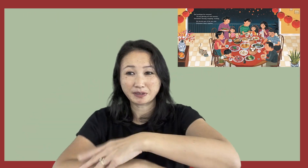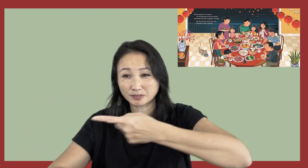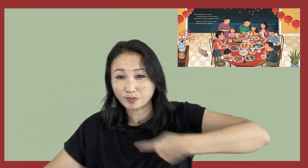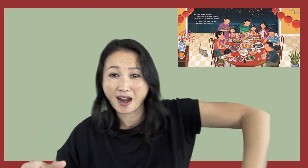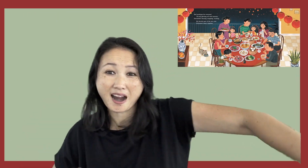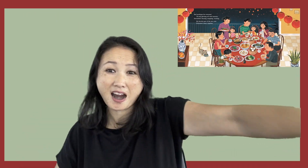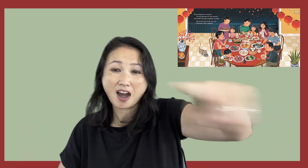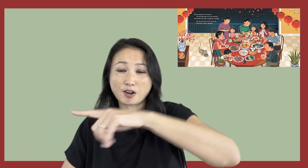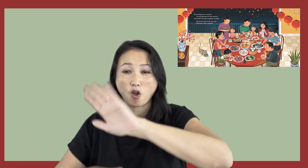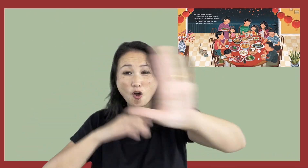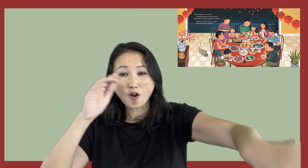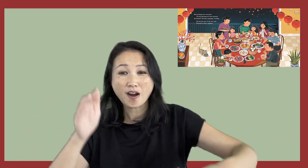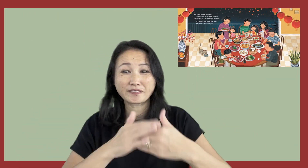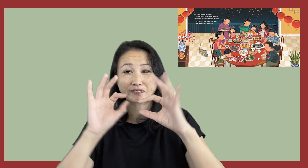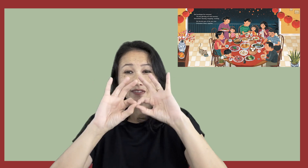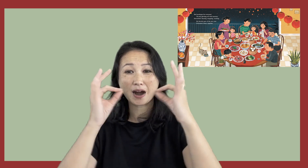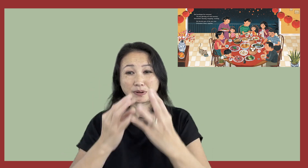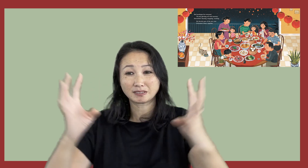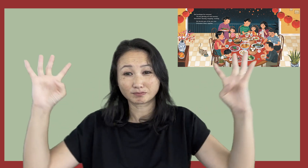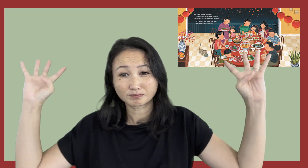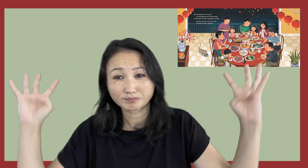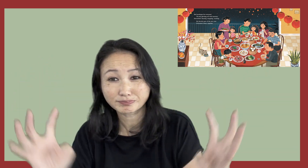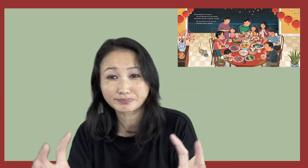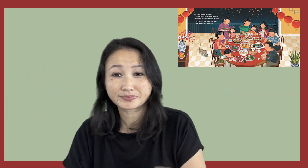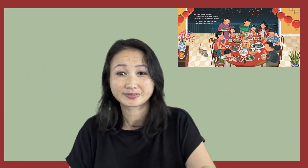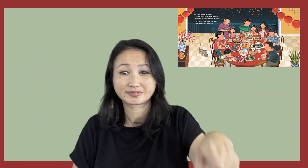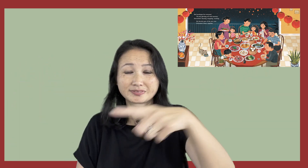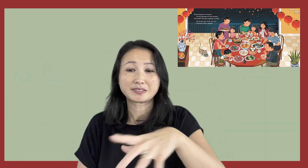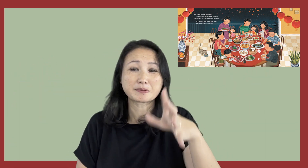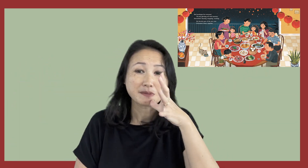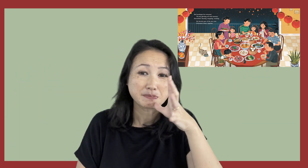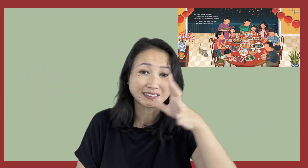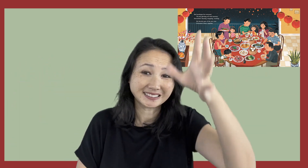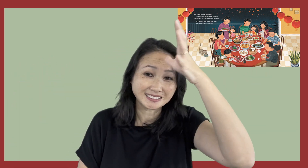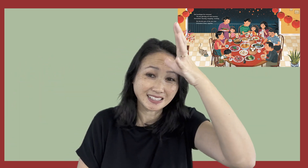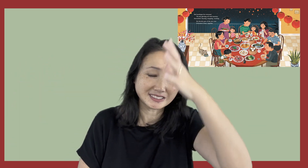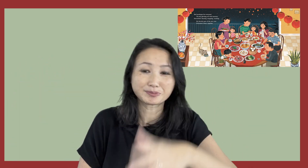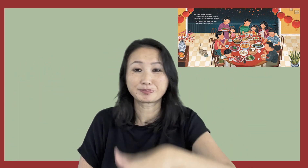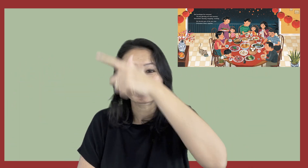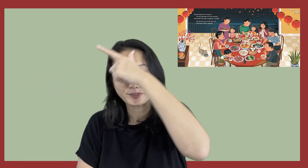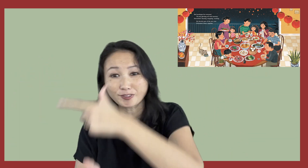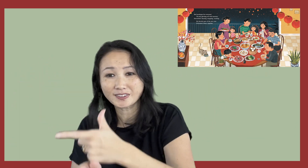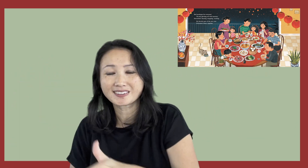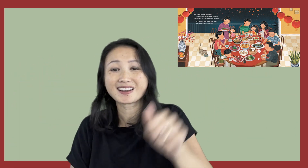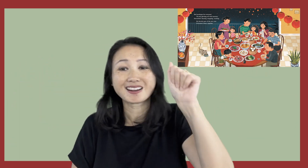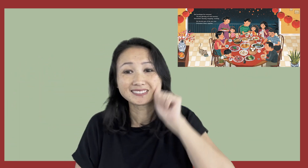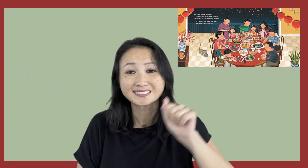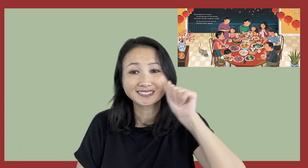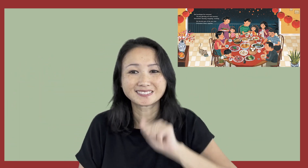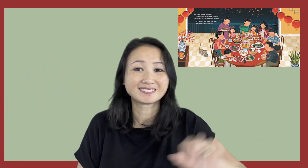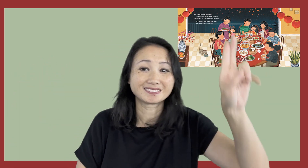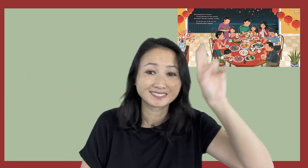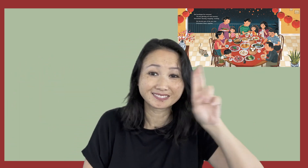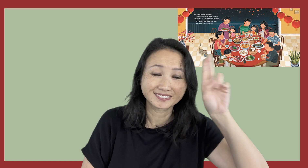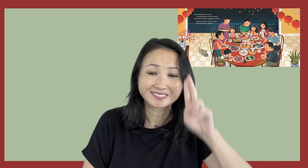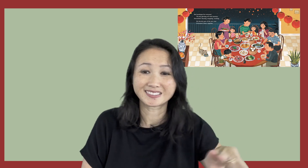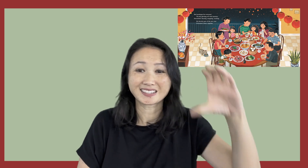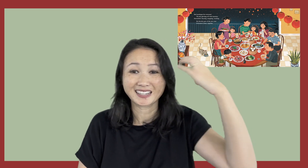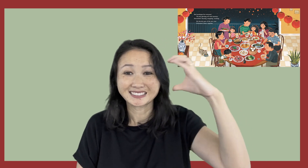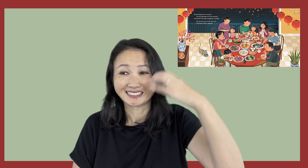Now around the table, we all gather. Mom, dad, sister, brother, uncles,